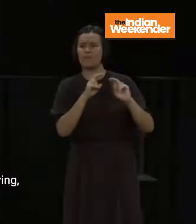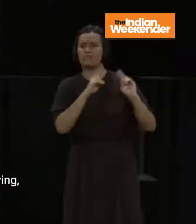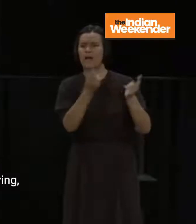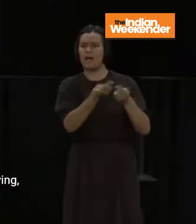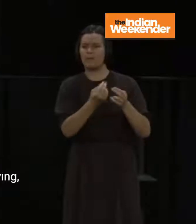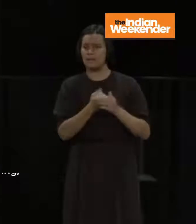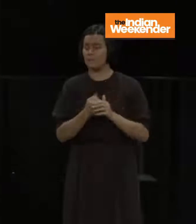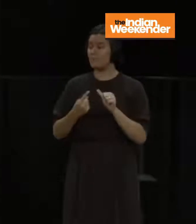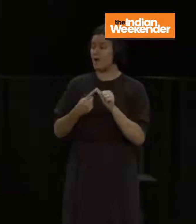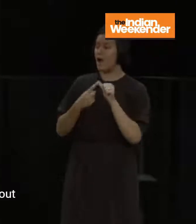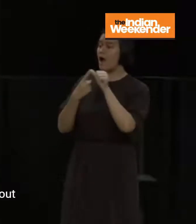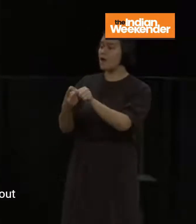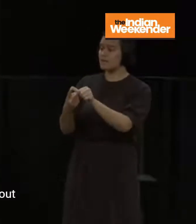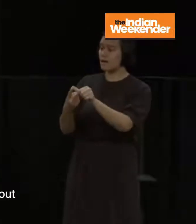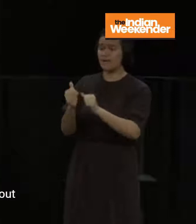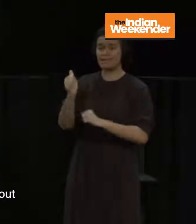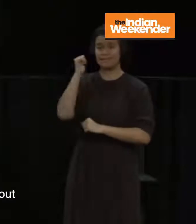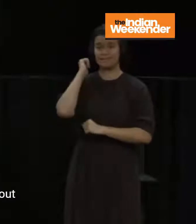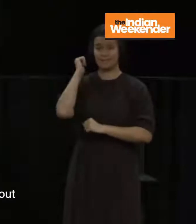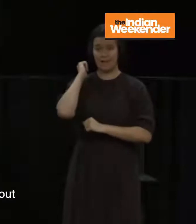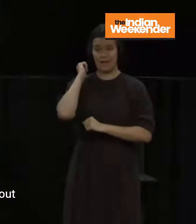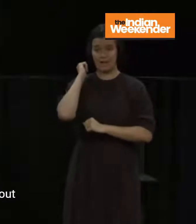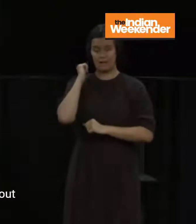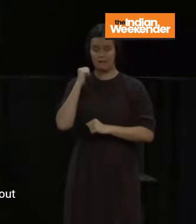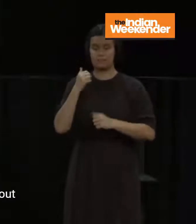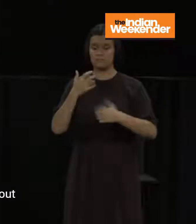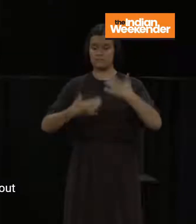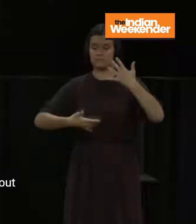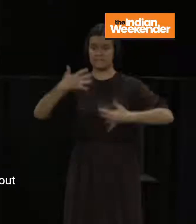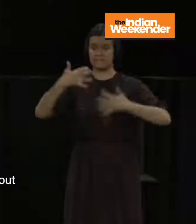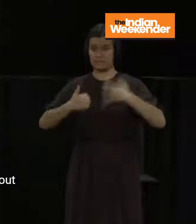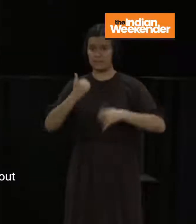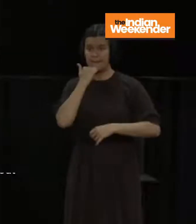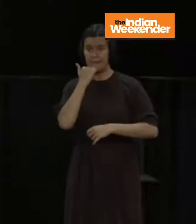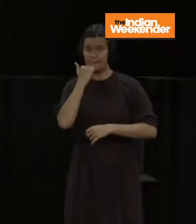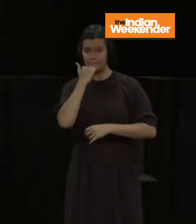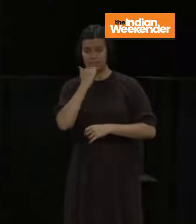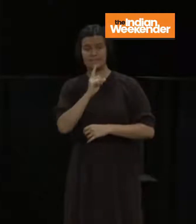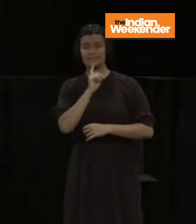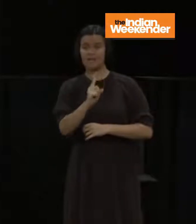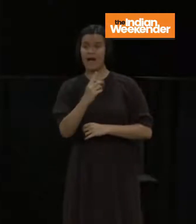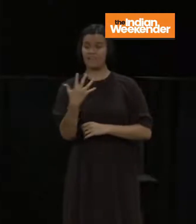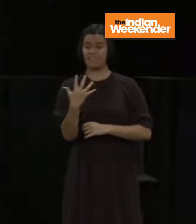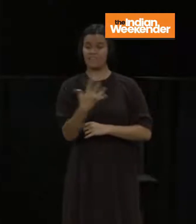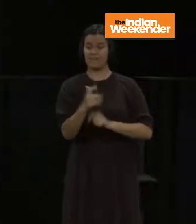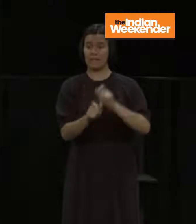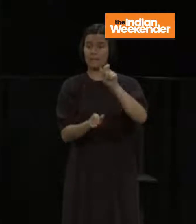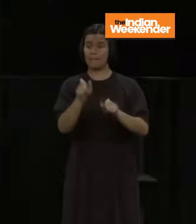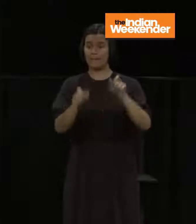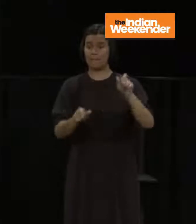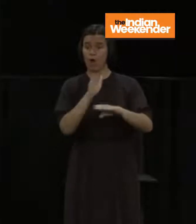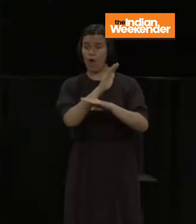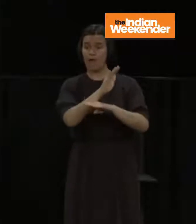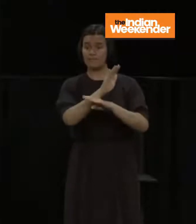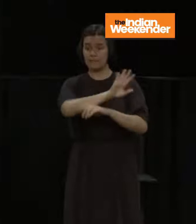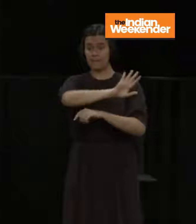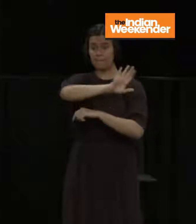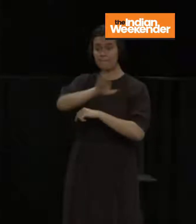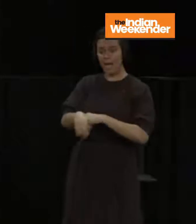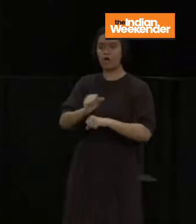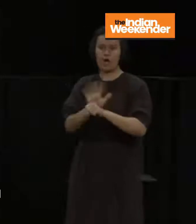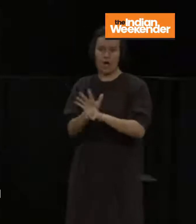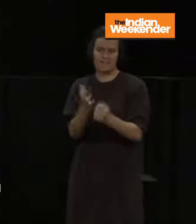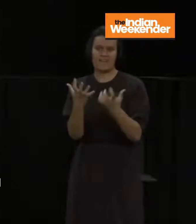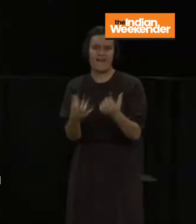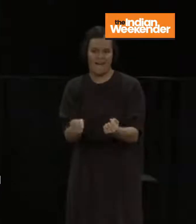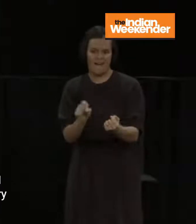shared yesterday, I think from memory it was about 50 people who came across the border who were vaccinated, still tested positive for COVID-19 arriving in New Zealand.